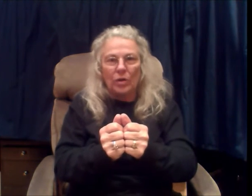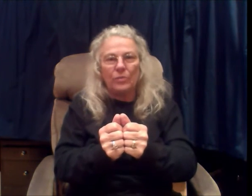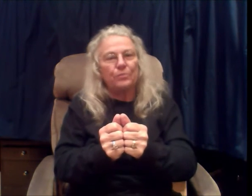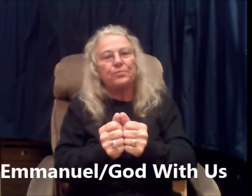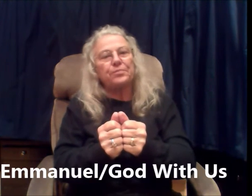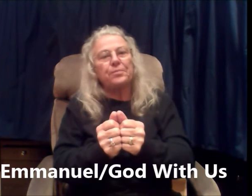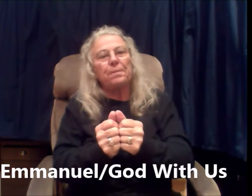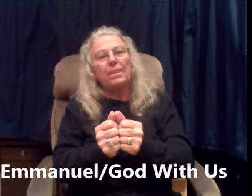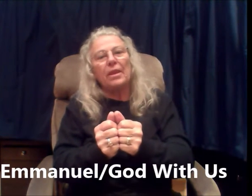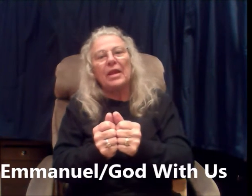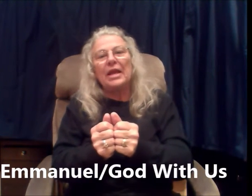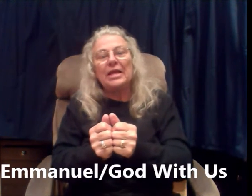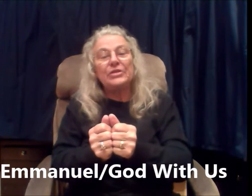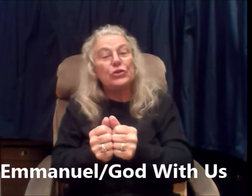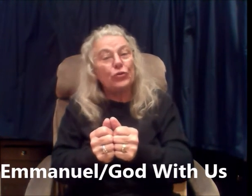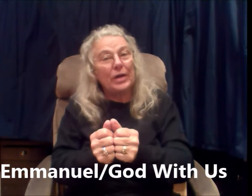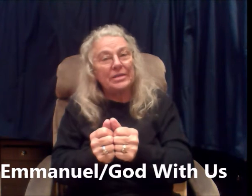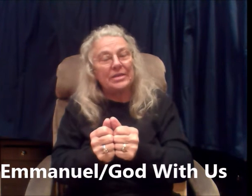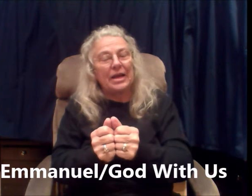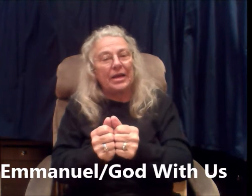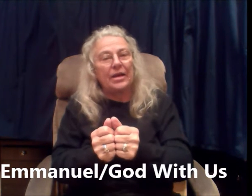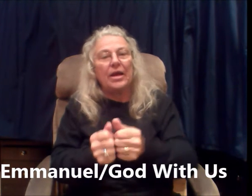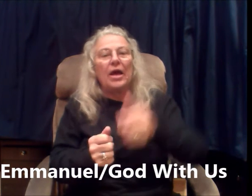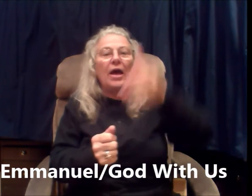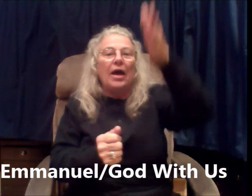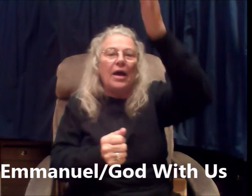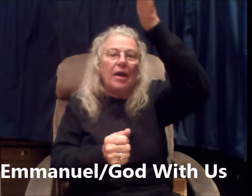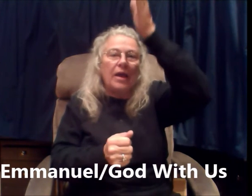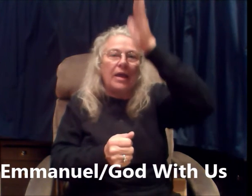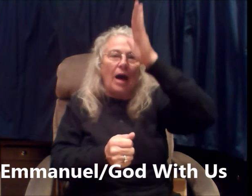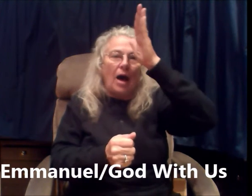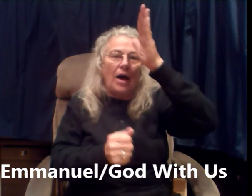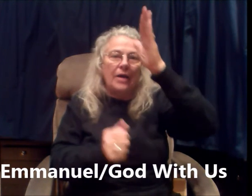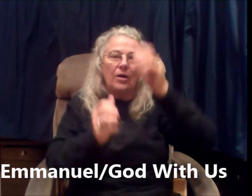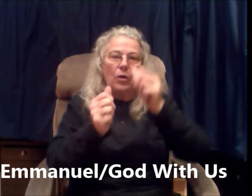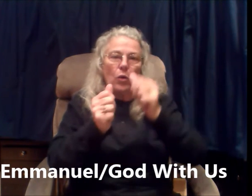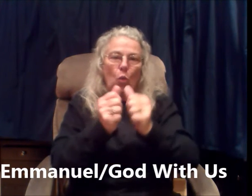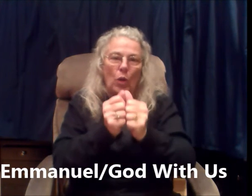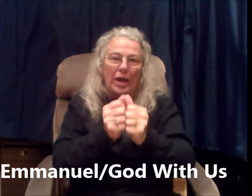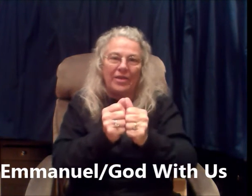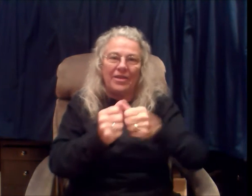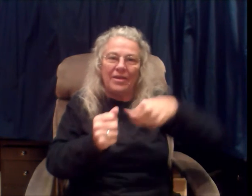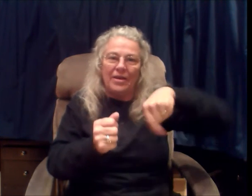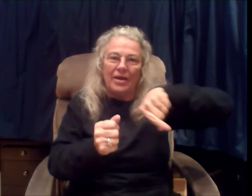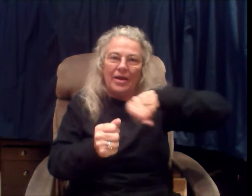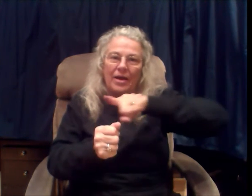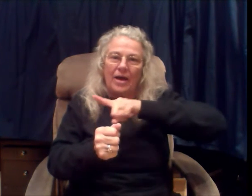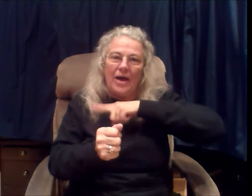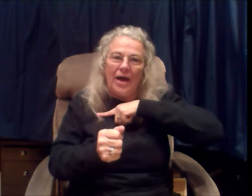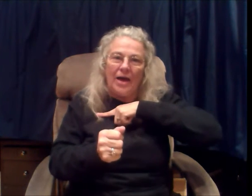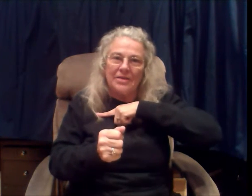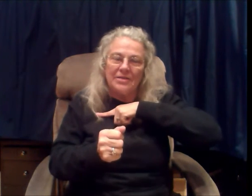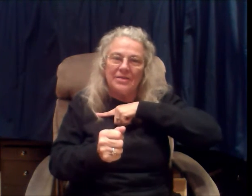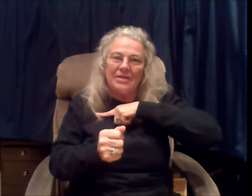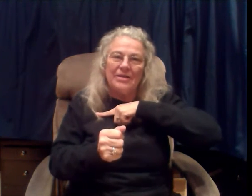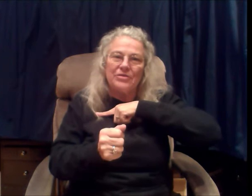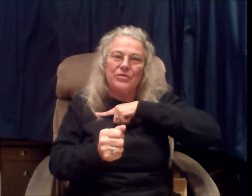Emmanuel is translated God with us.